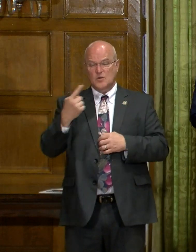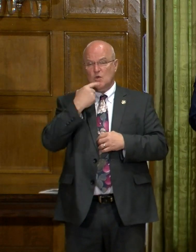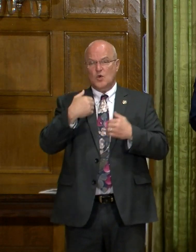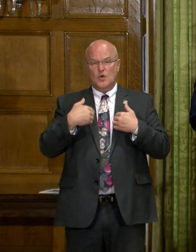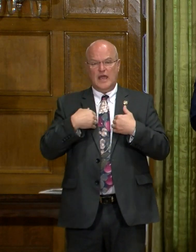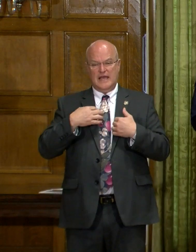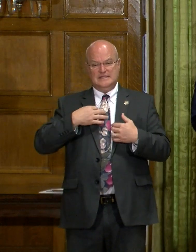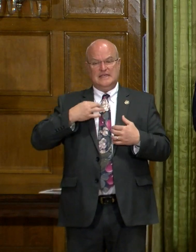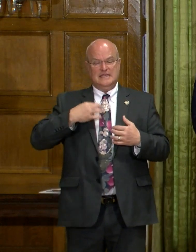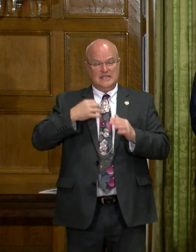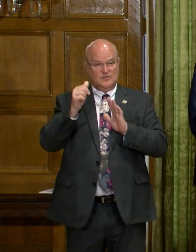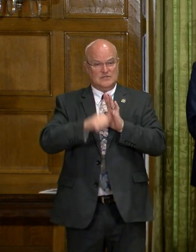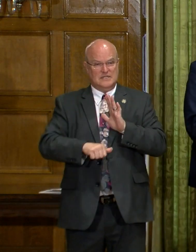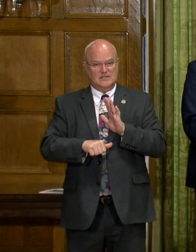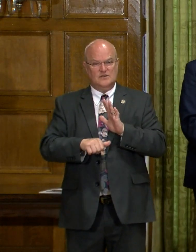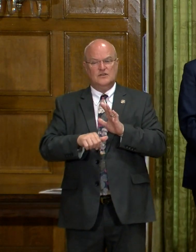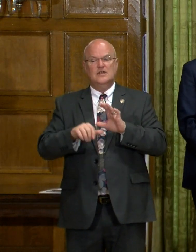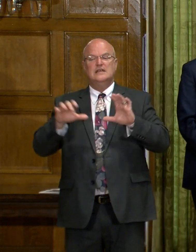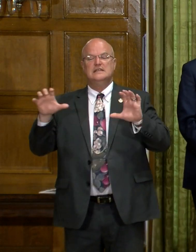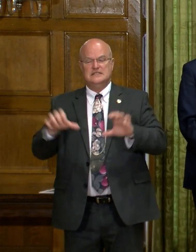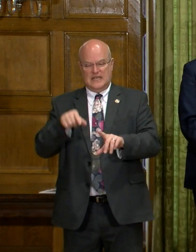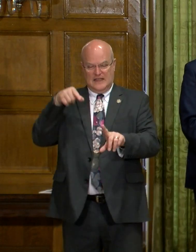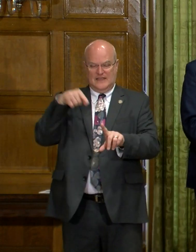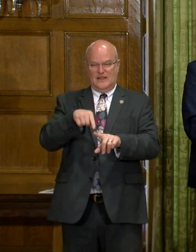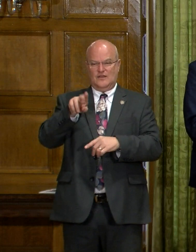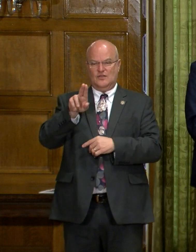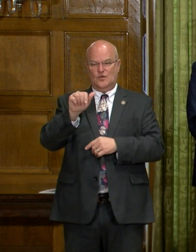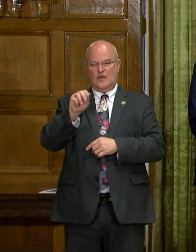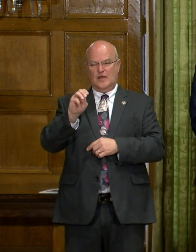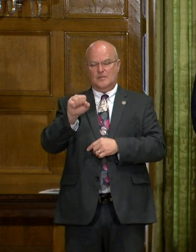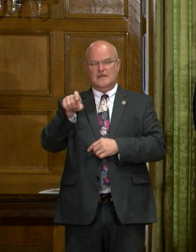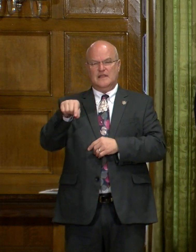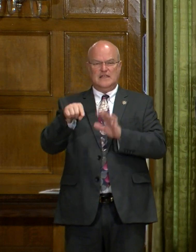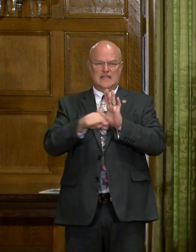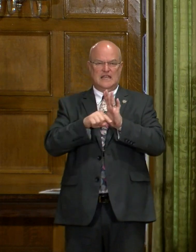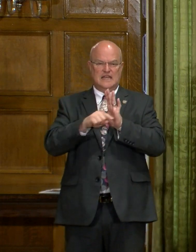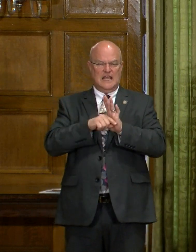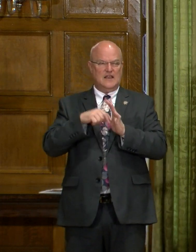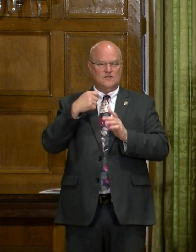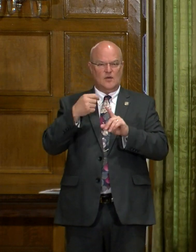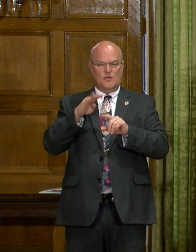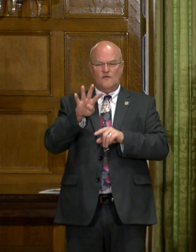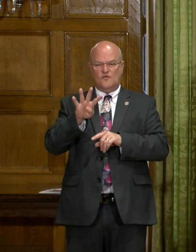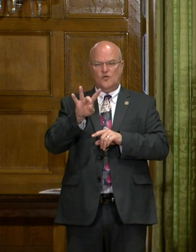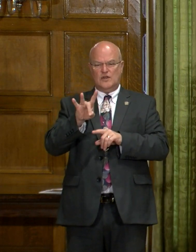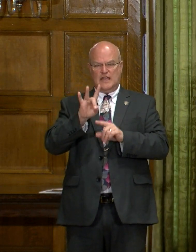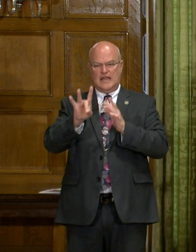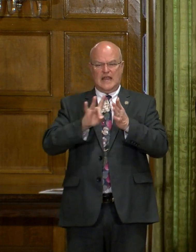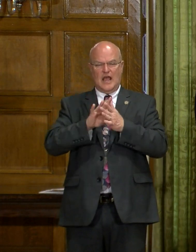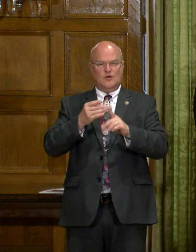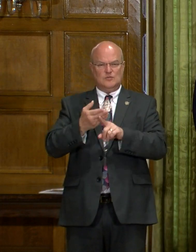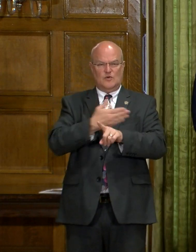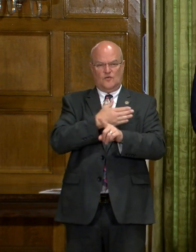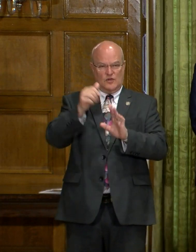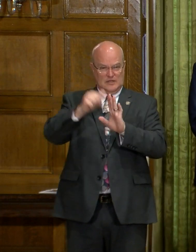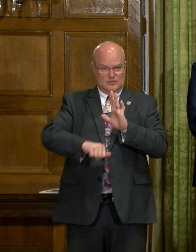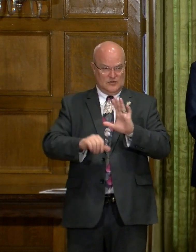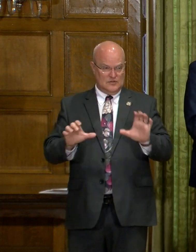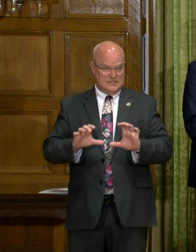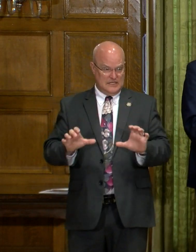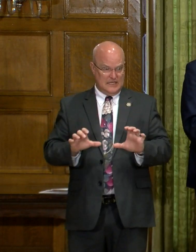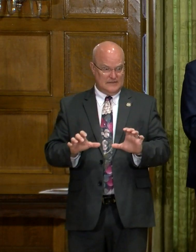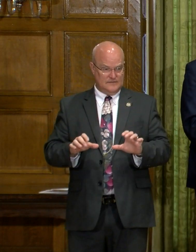who has an elective procedure to be done at UAMS, that they will need a negative swab within 48 hours before a procedure is